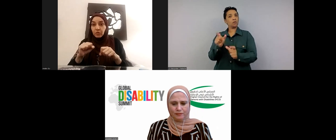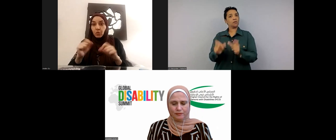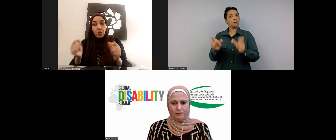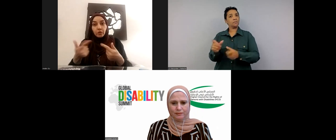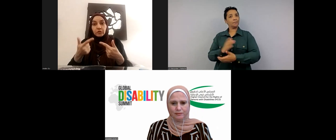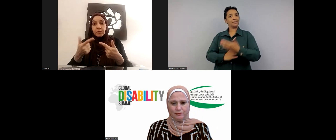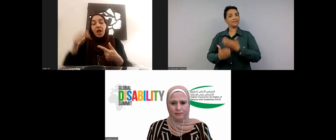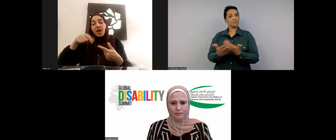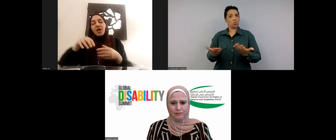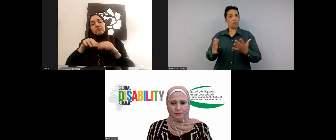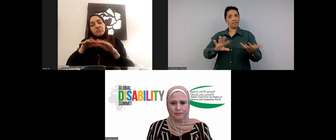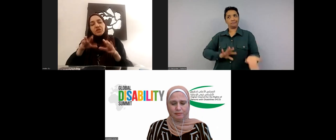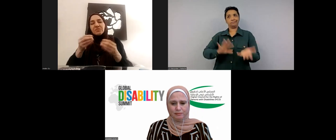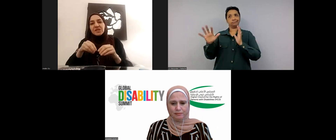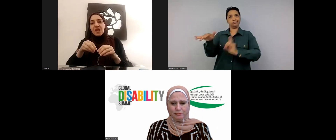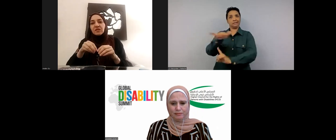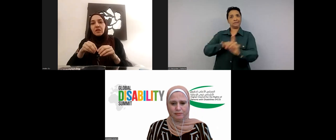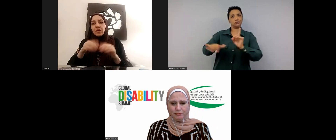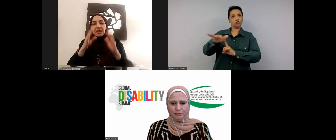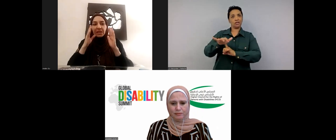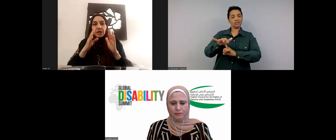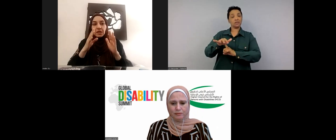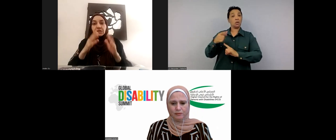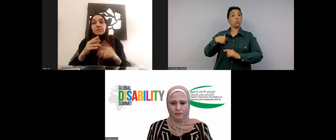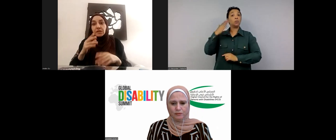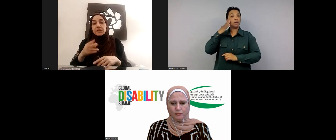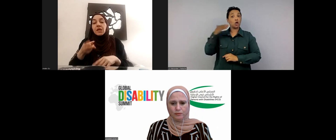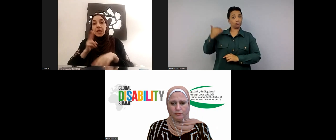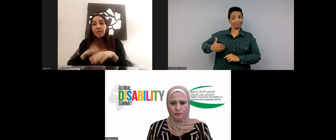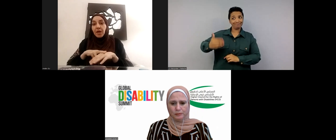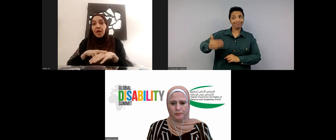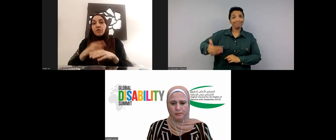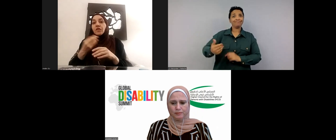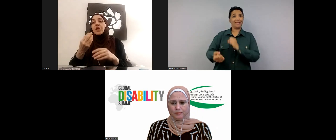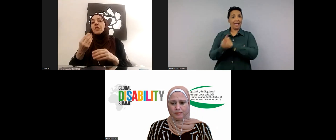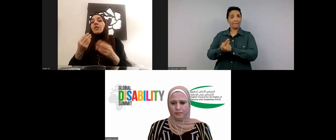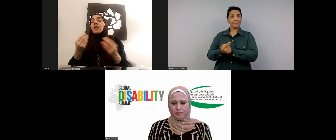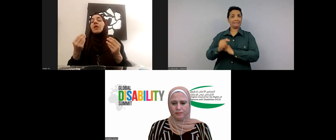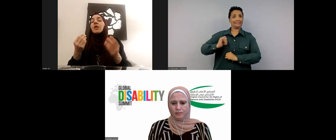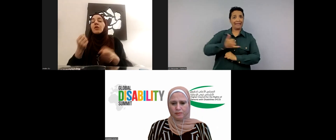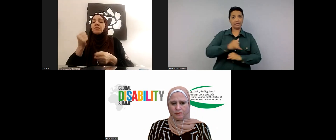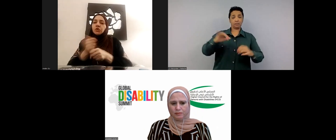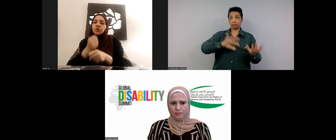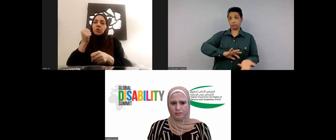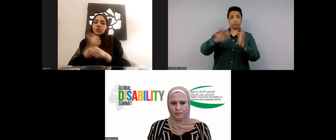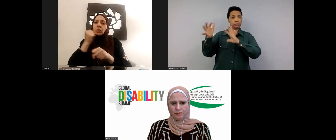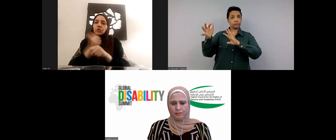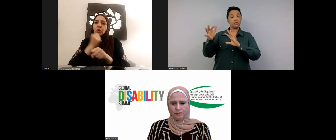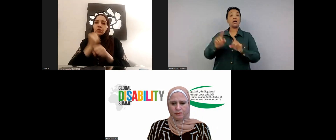crisis situations. That is very recurrent in the Arab world, but we have a lot of